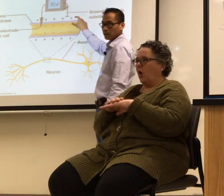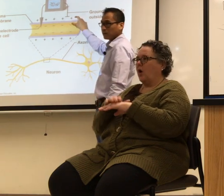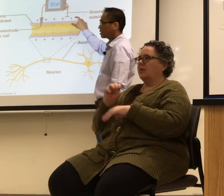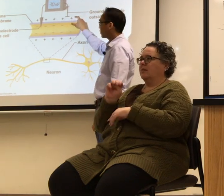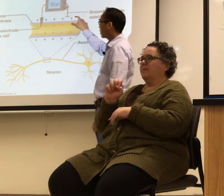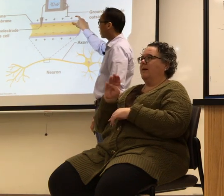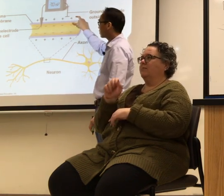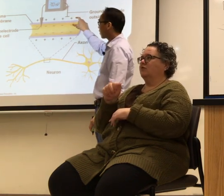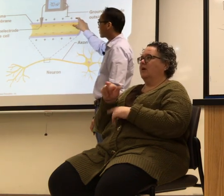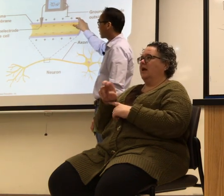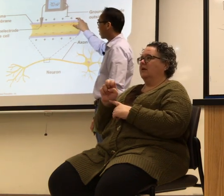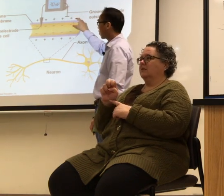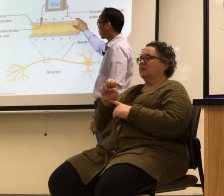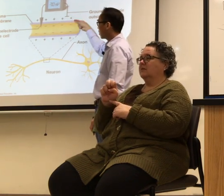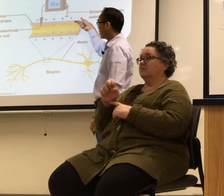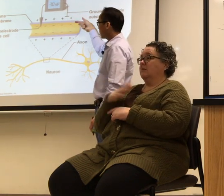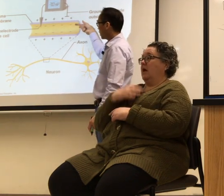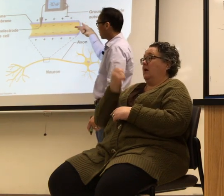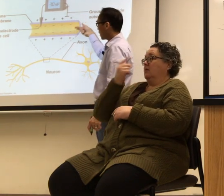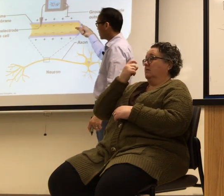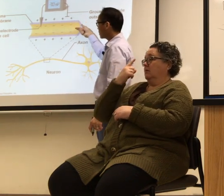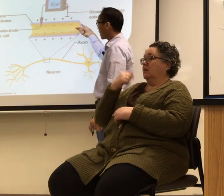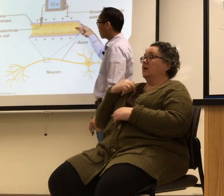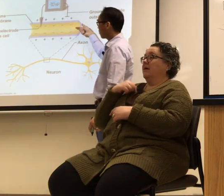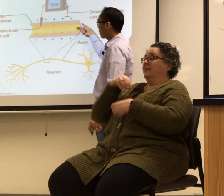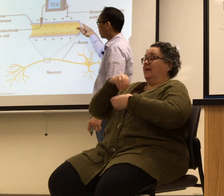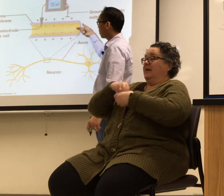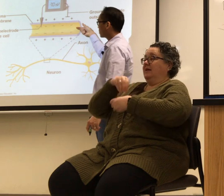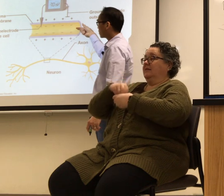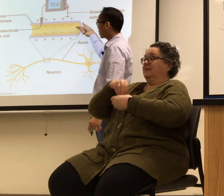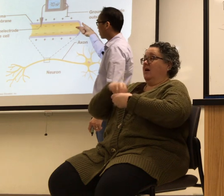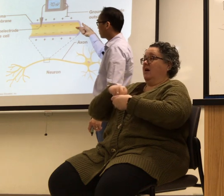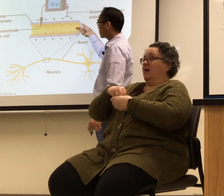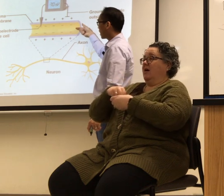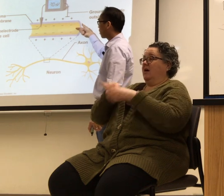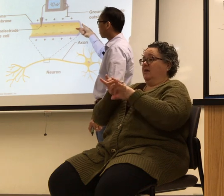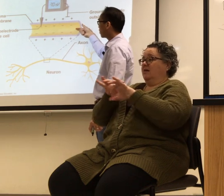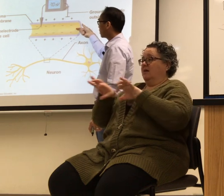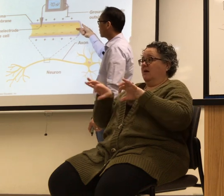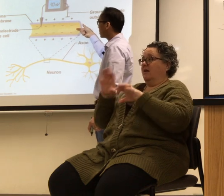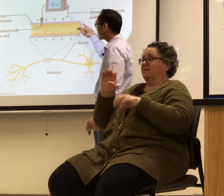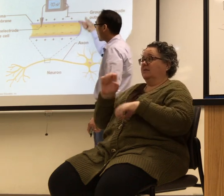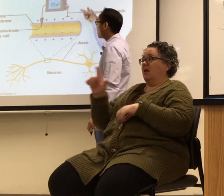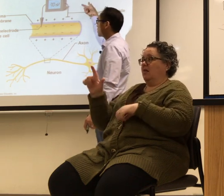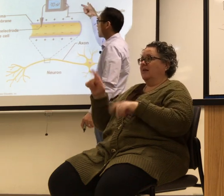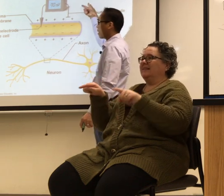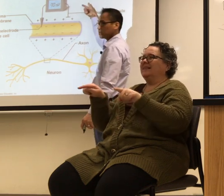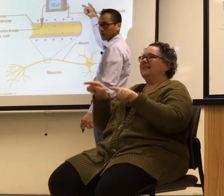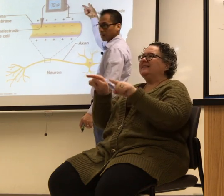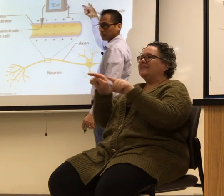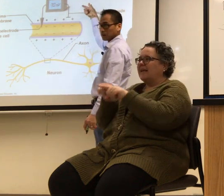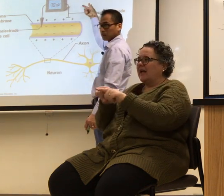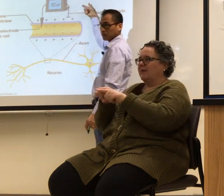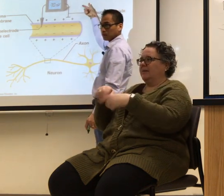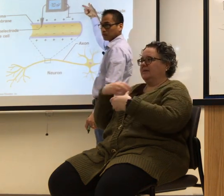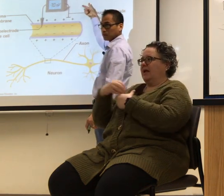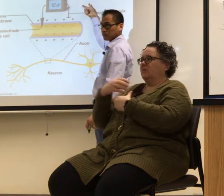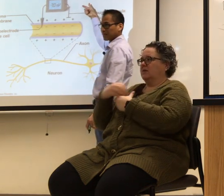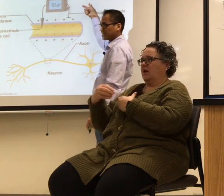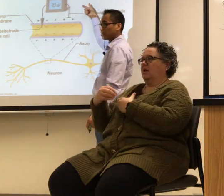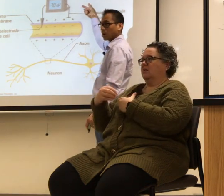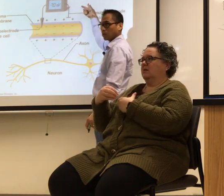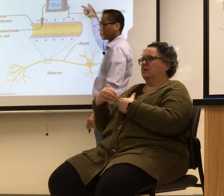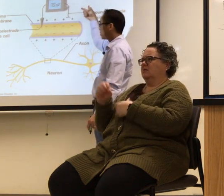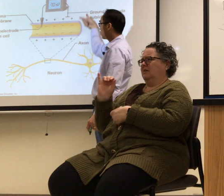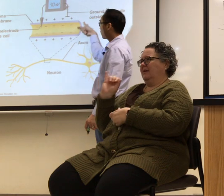membrane. As far as I know, the inside of the cell is the same as the outside.